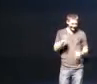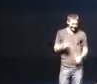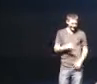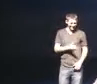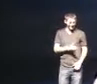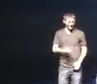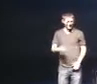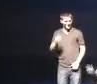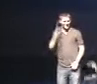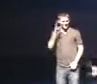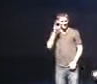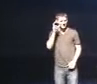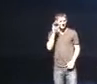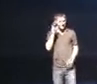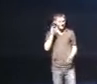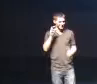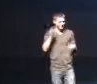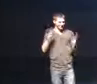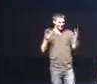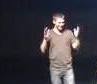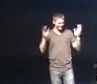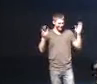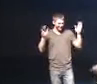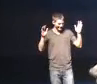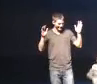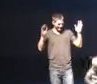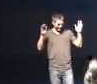eyes and listens to the cheer.